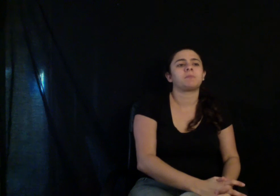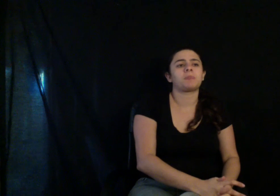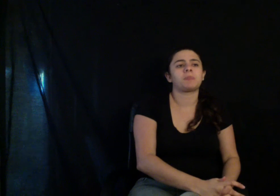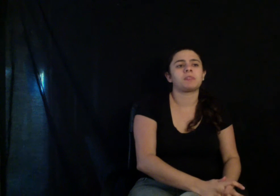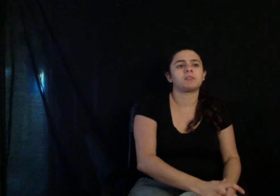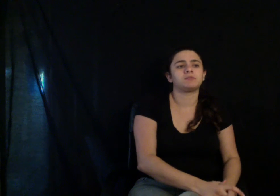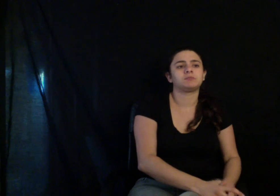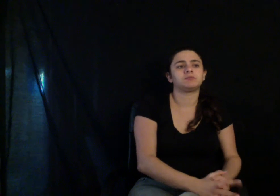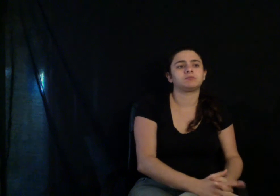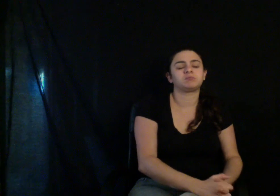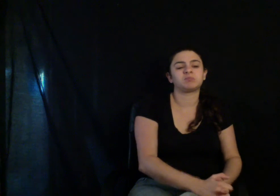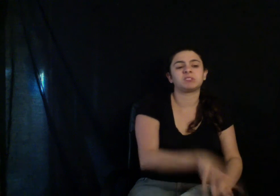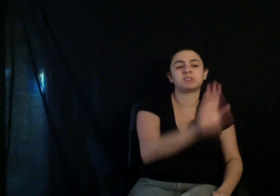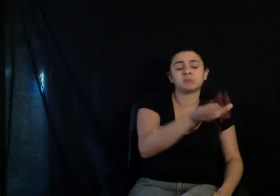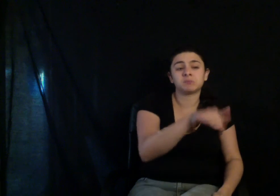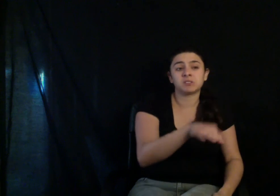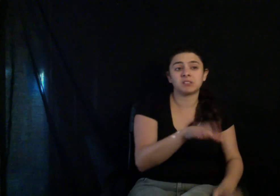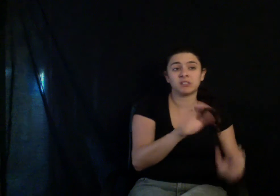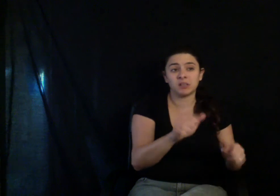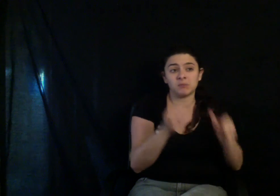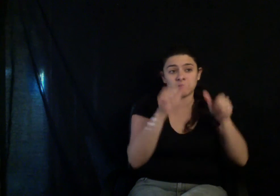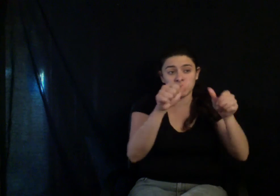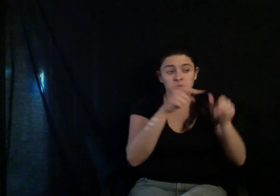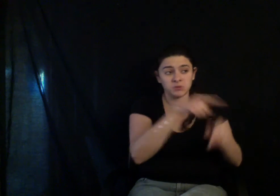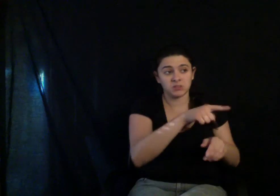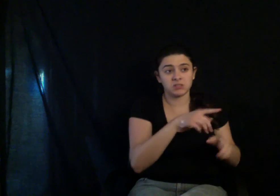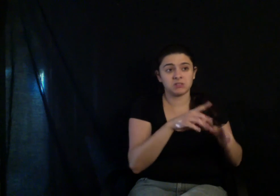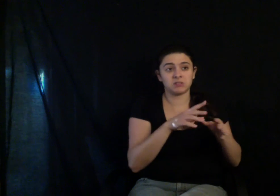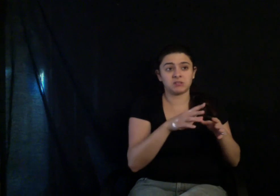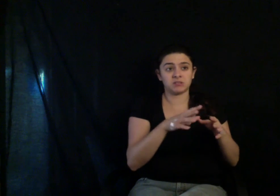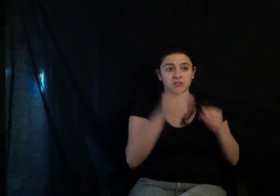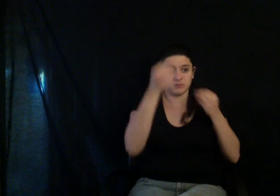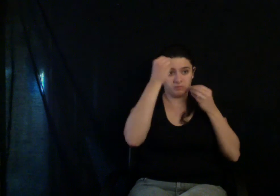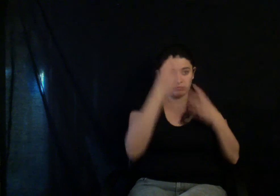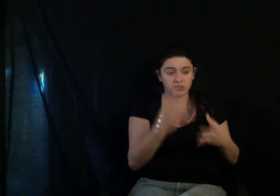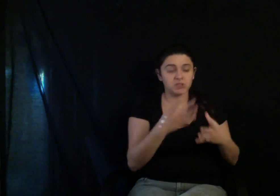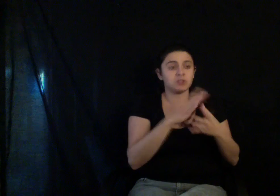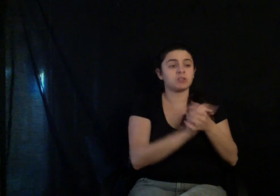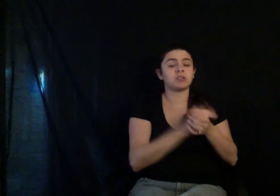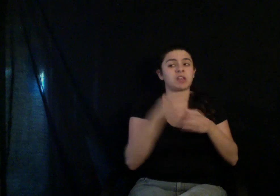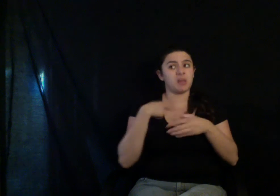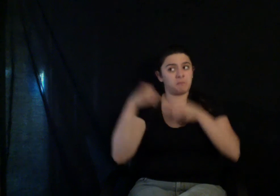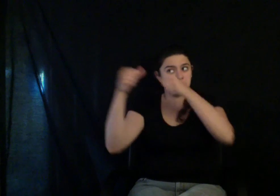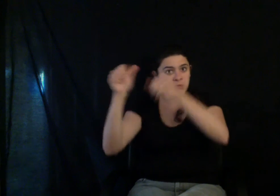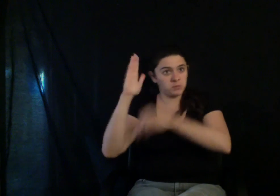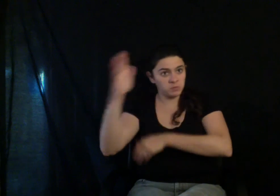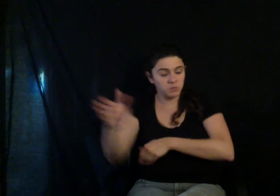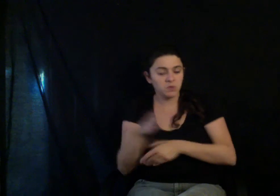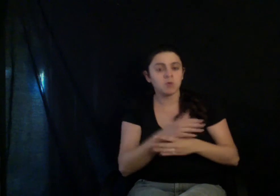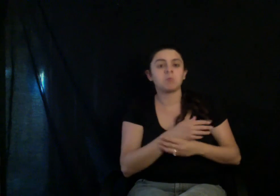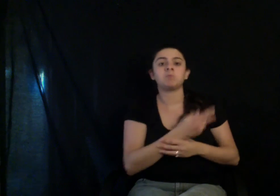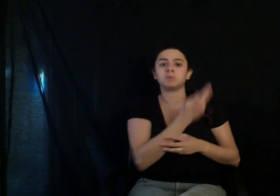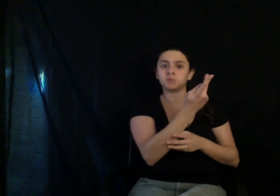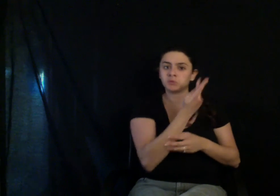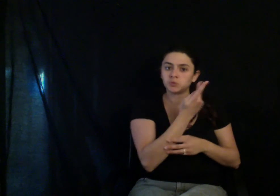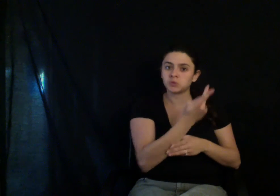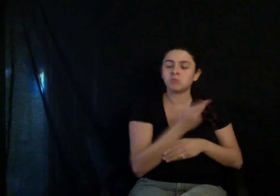was like, hey, can you post this notice on some other sites? And I wrote up a notice, and I posted it on Breaking Bad, and then I messaged